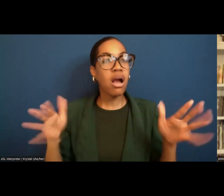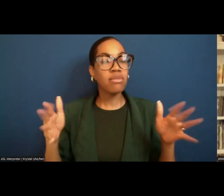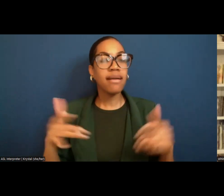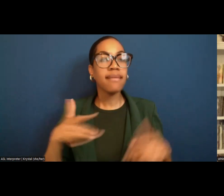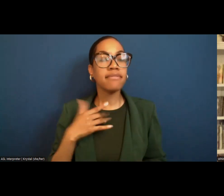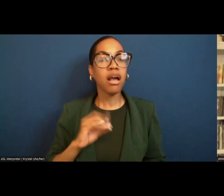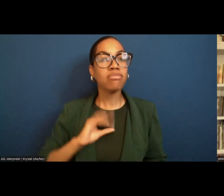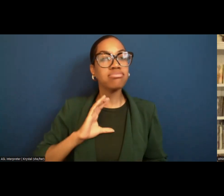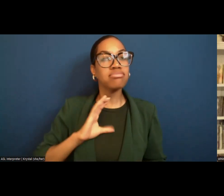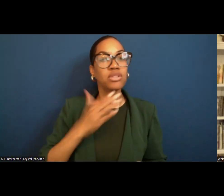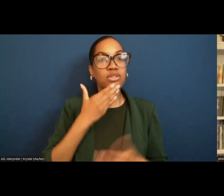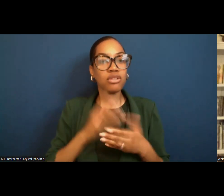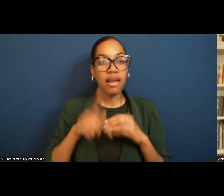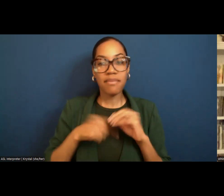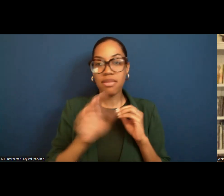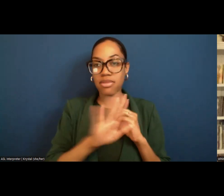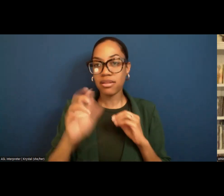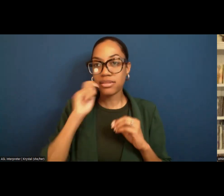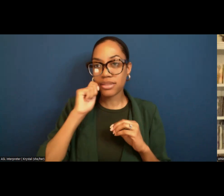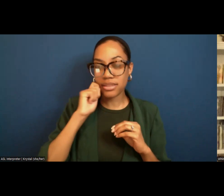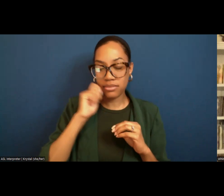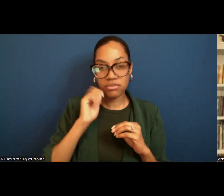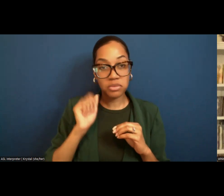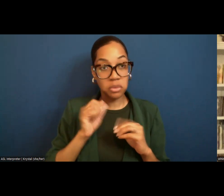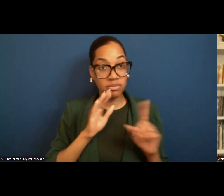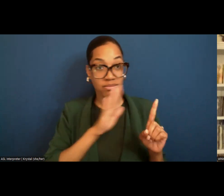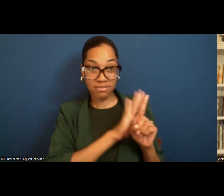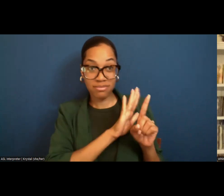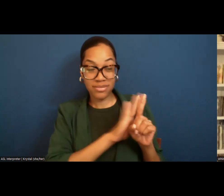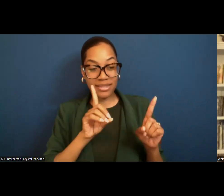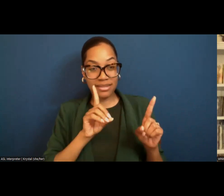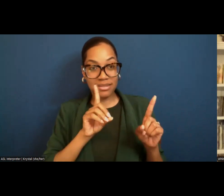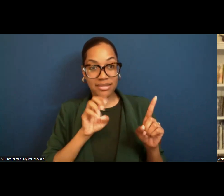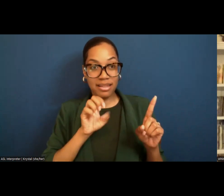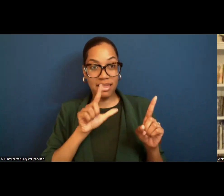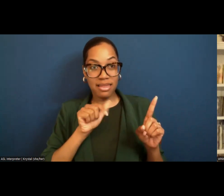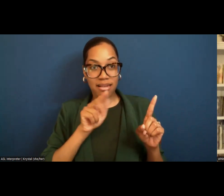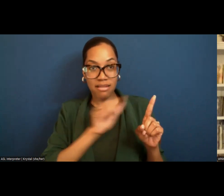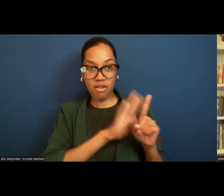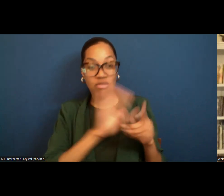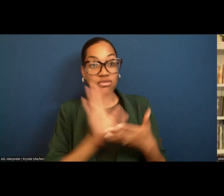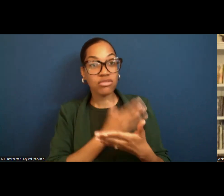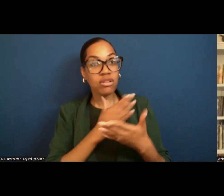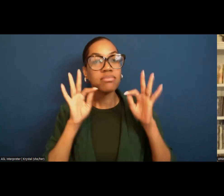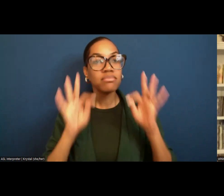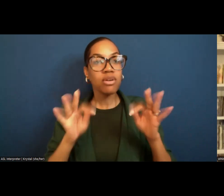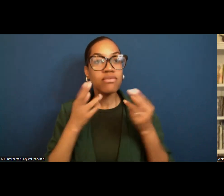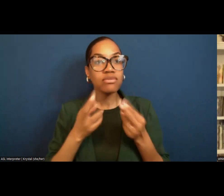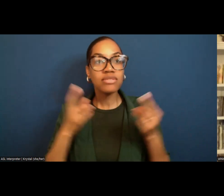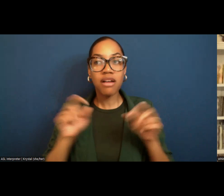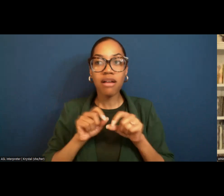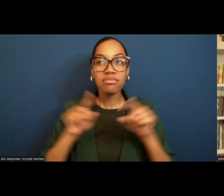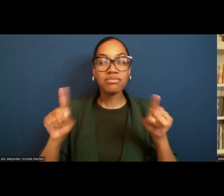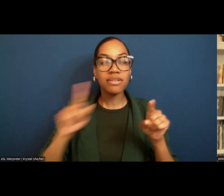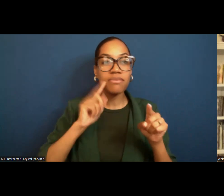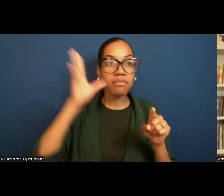skin. Delana's song is a perfect example of a resource that can be shared with teachers and with adults to help children develop